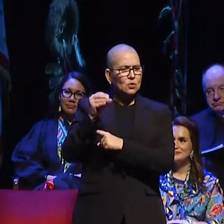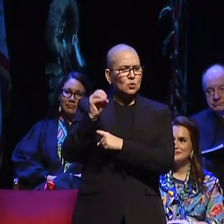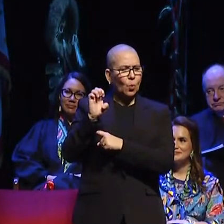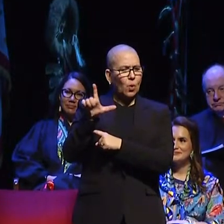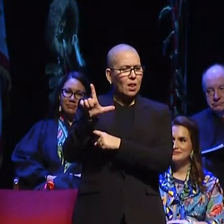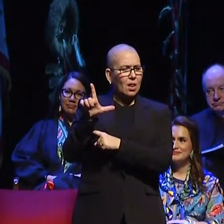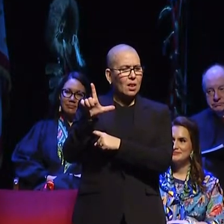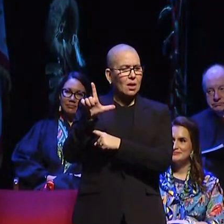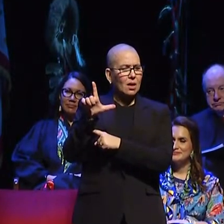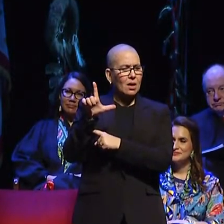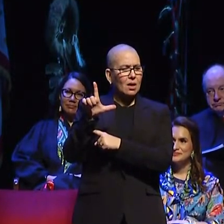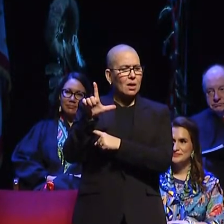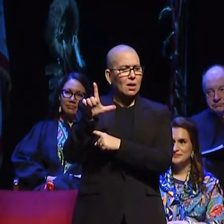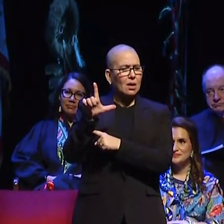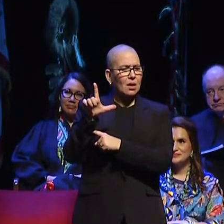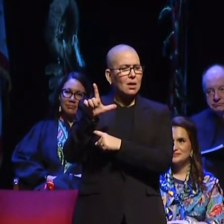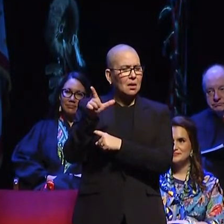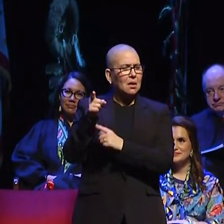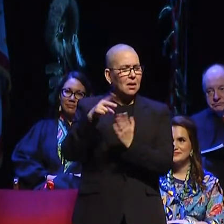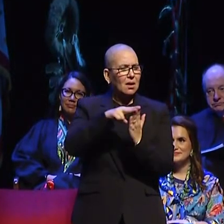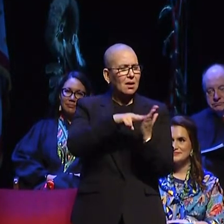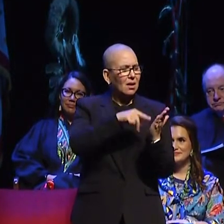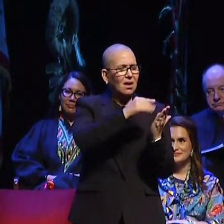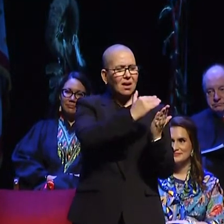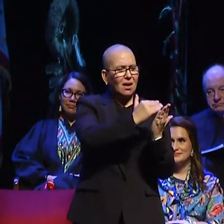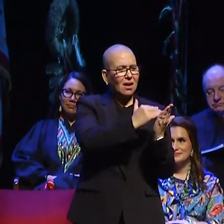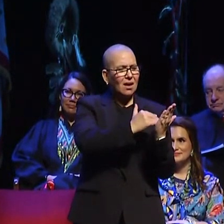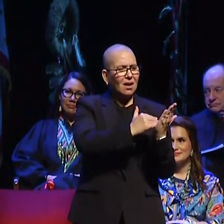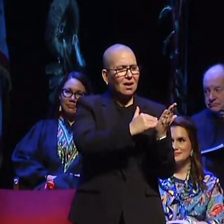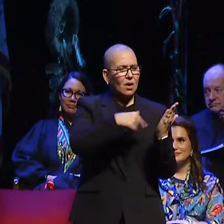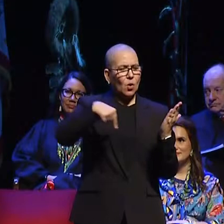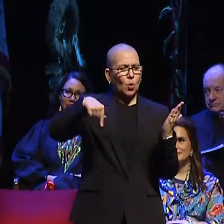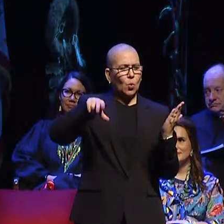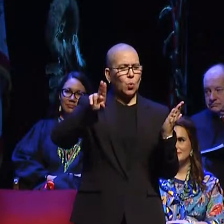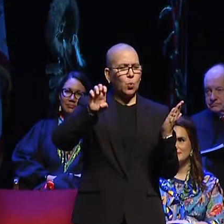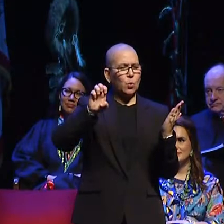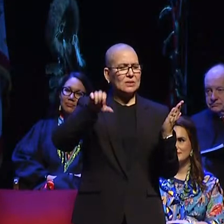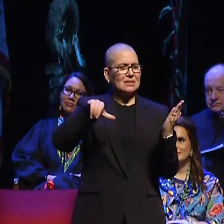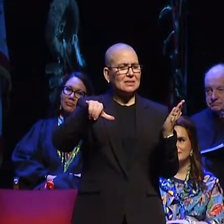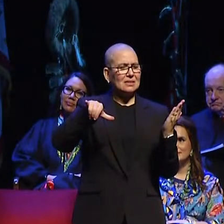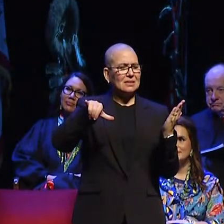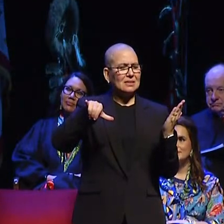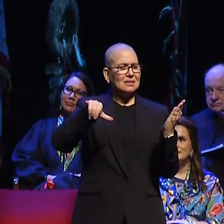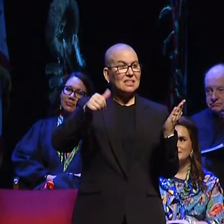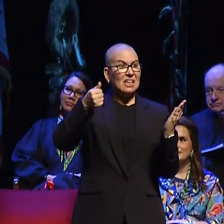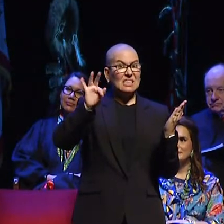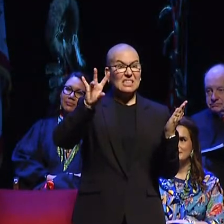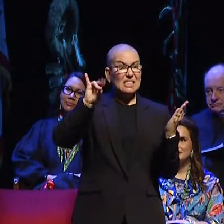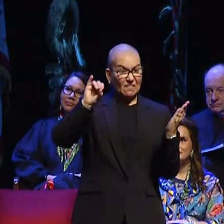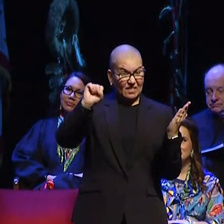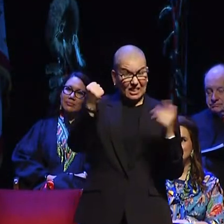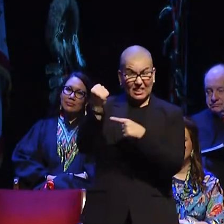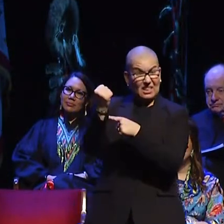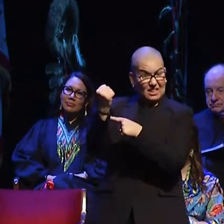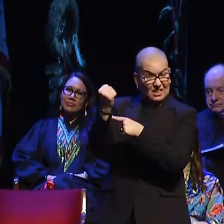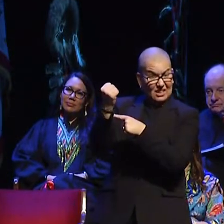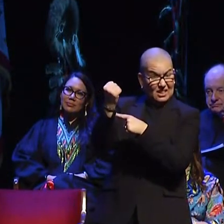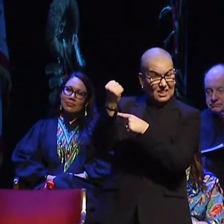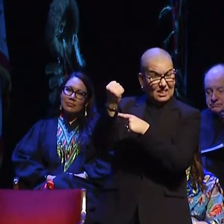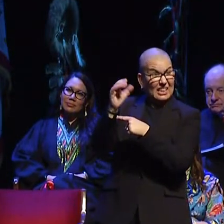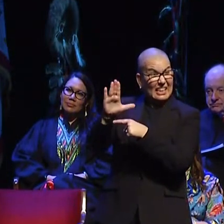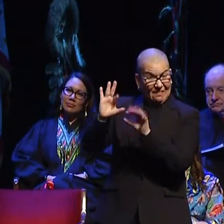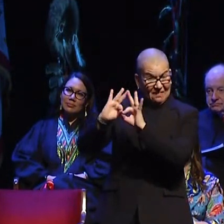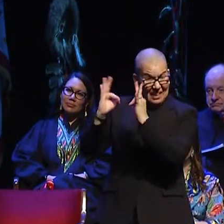back and read some of the things that Governor Quie did when he was in office in the late 70s. Look what his life looked like and his family life looked